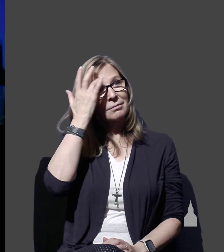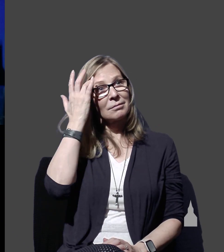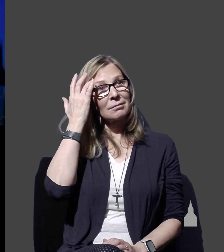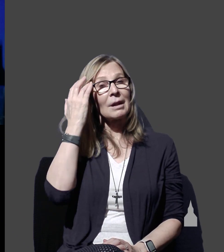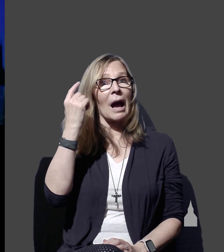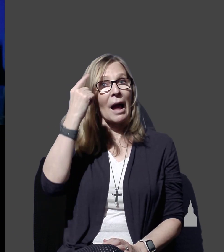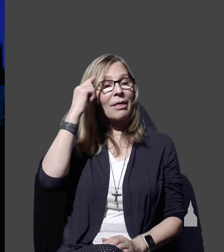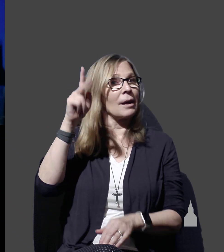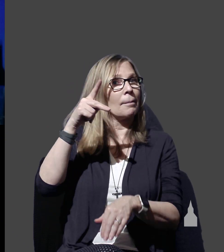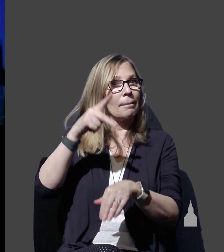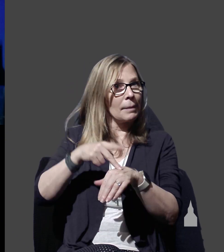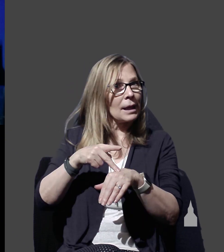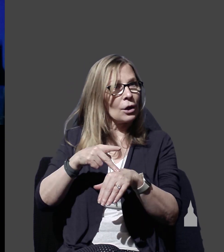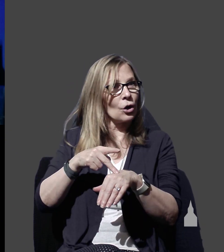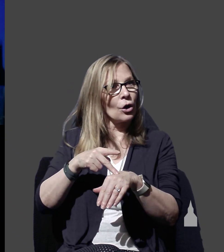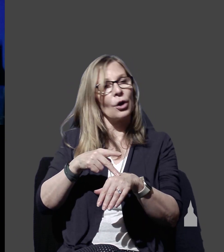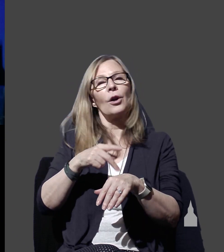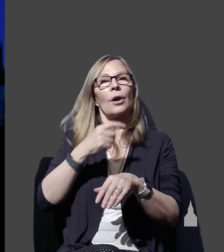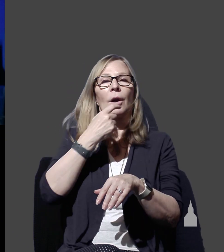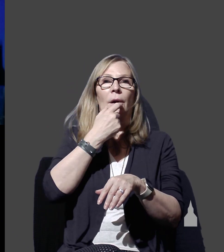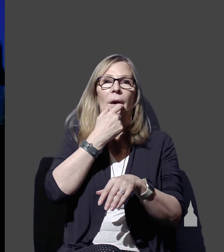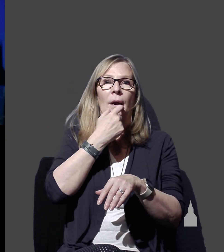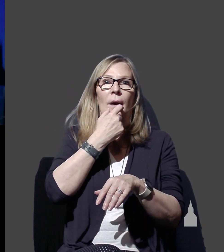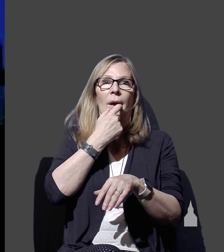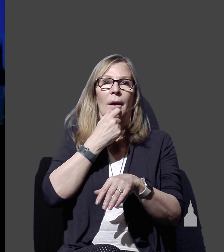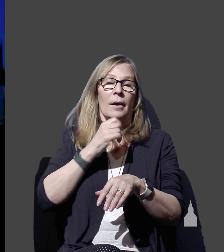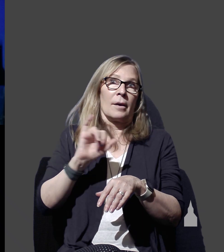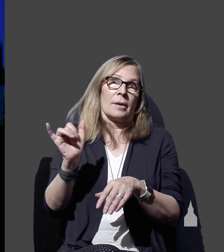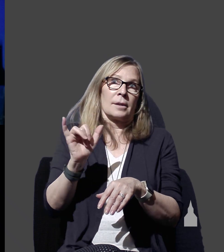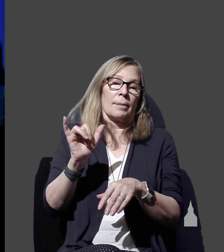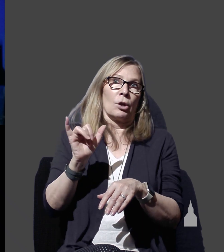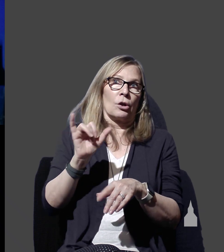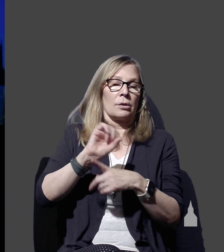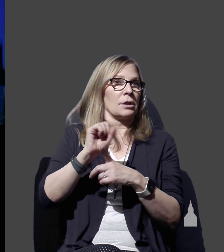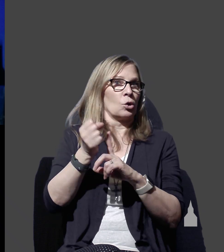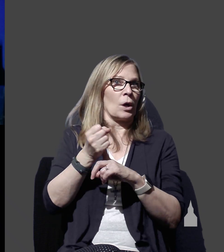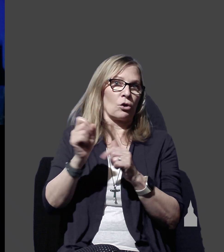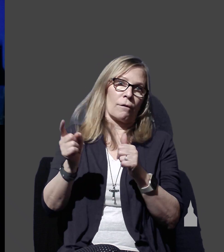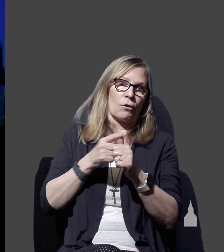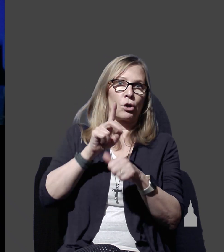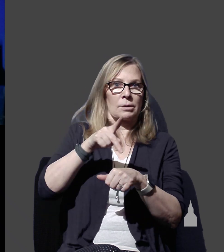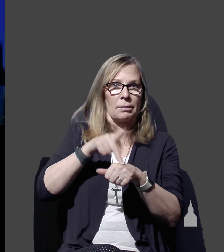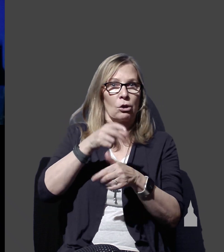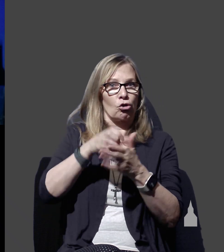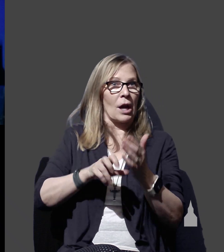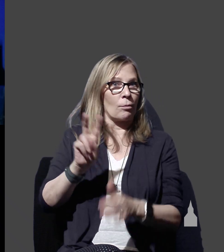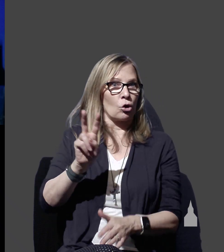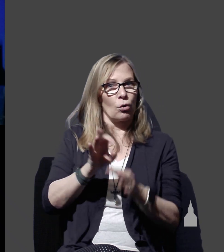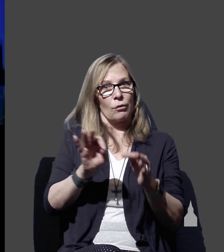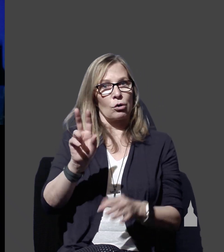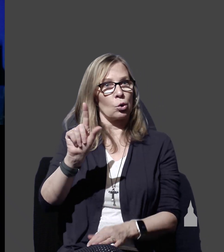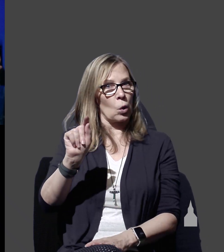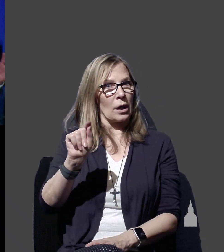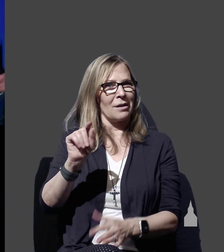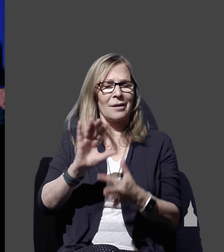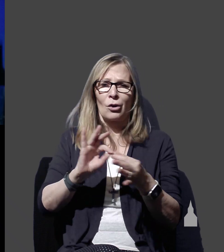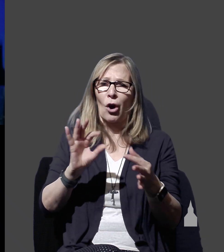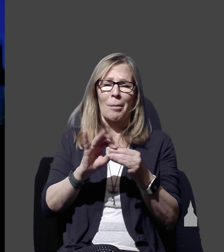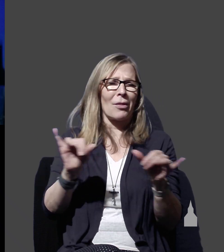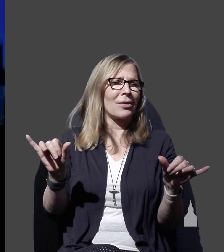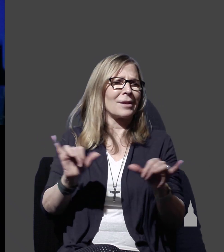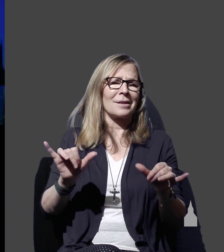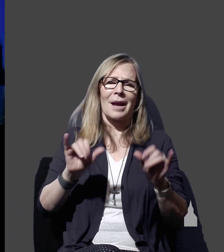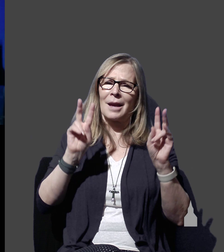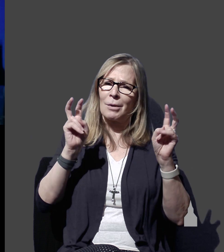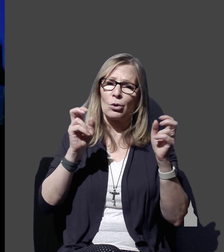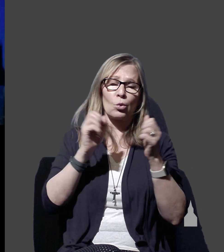I think Peter would echo Paul's warning in a similar context in 1 Peter chapter 2, verse 20, where he's talking about the same issues of slaves